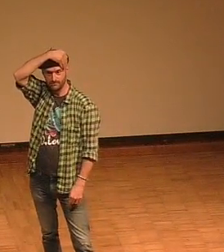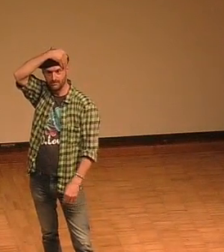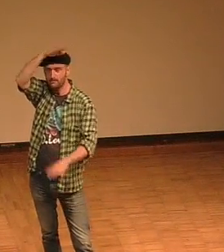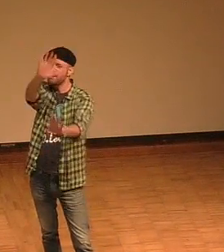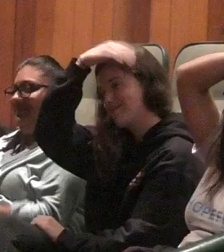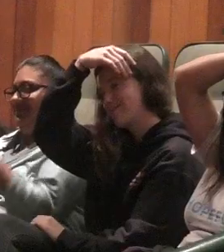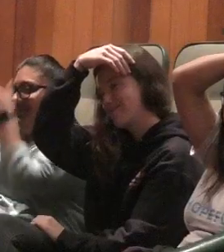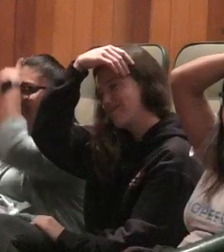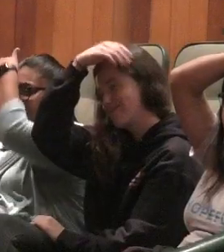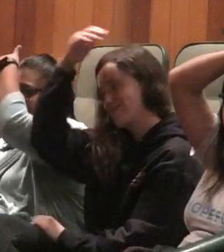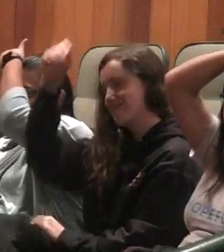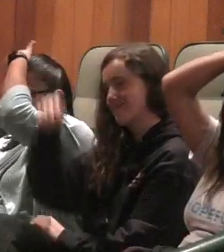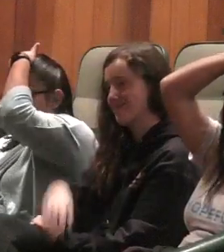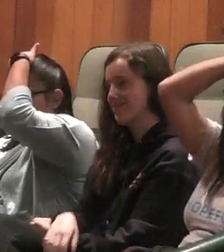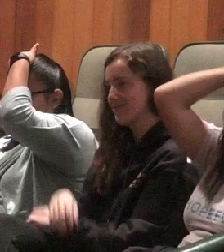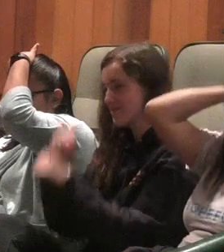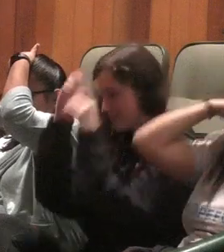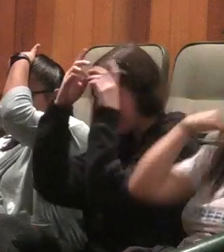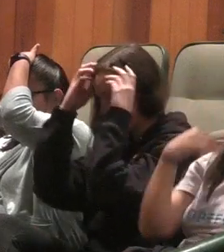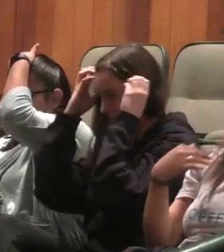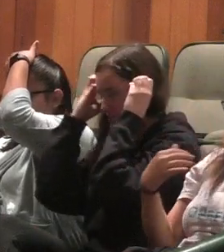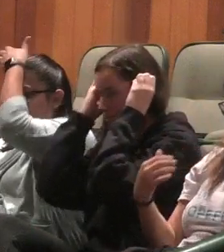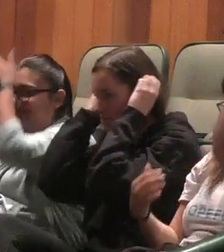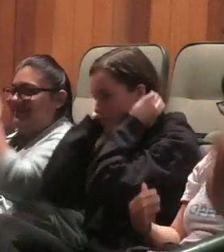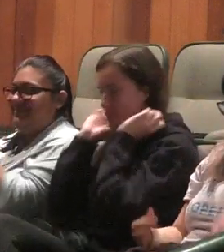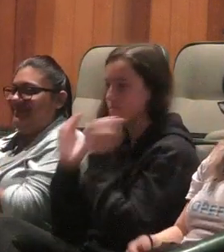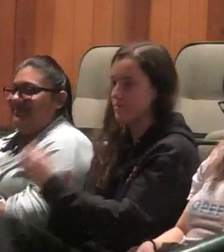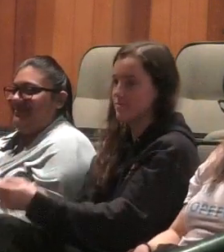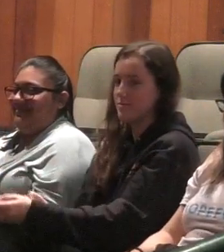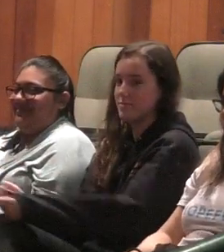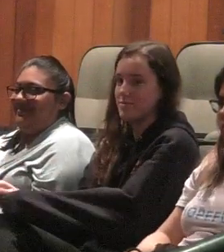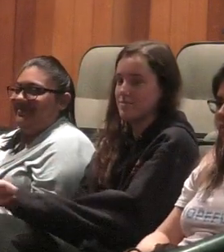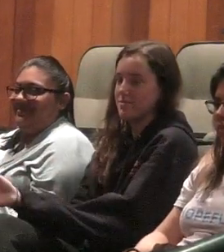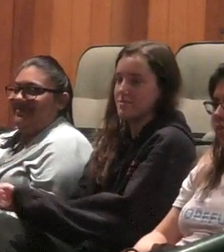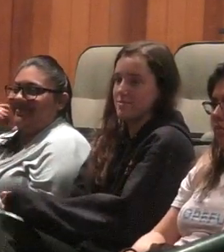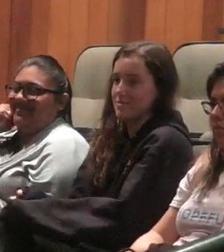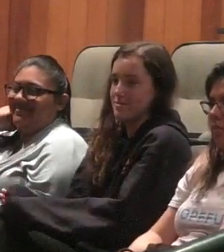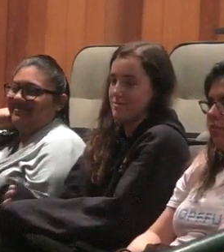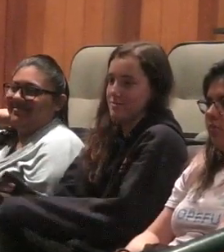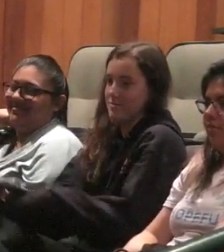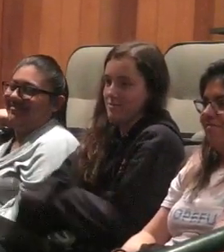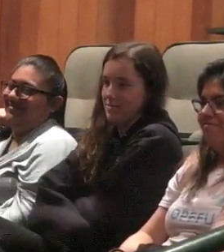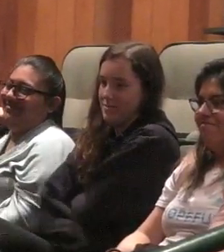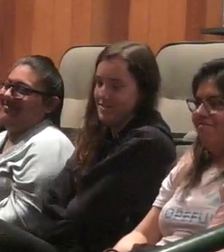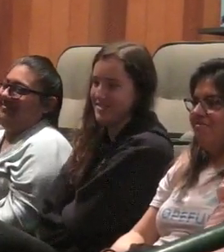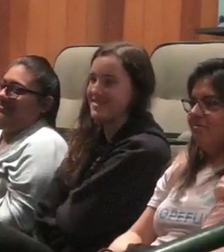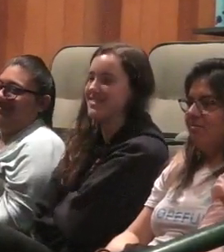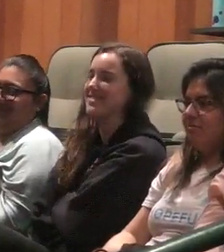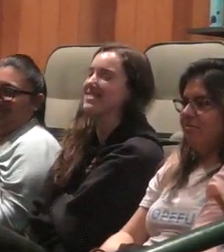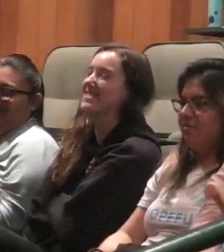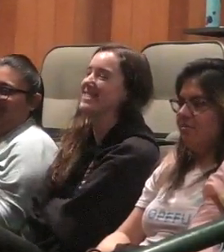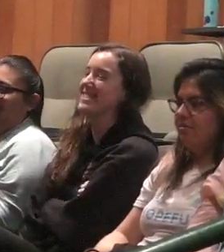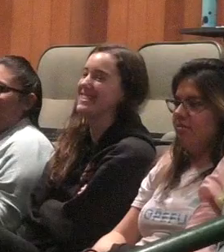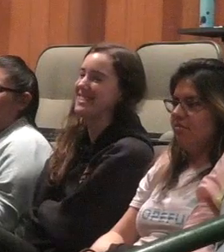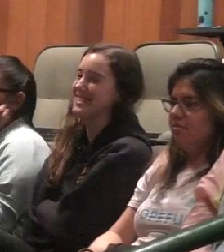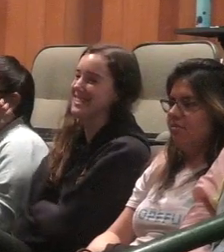kind, but be careful you don't mix it up with Trump. You don't want to make it look like Trump. That's a different sign for